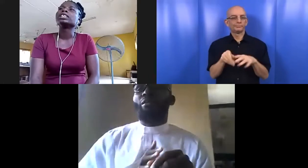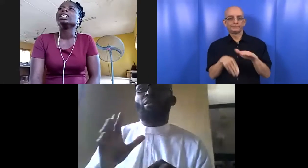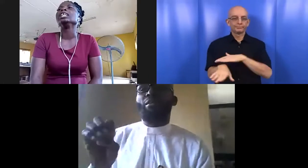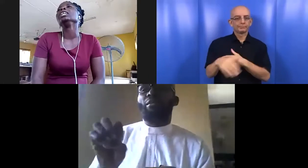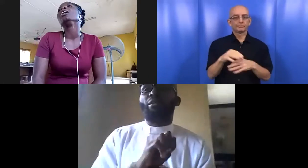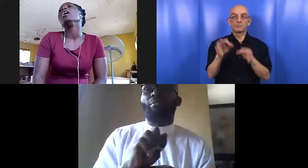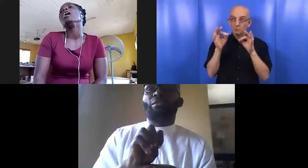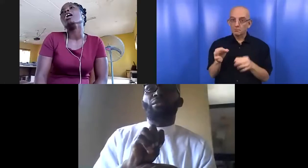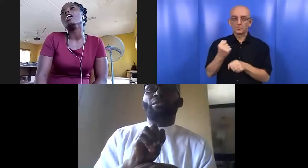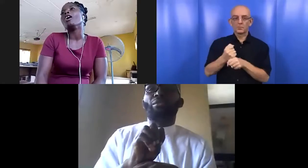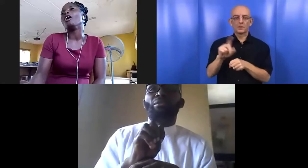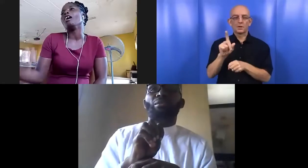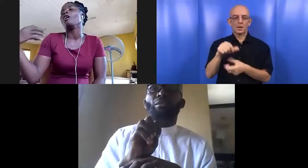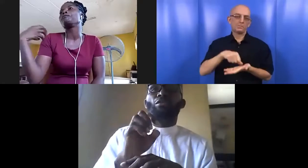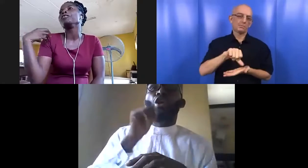not in